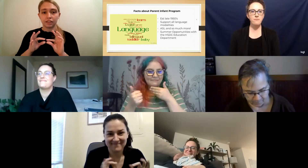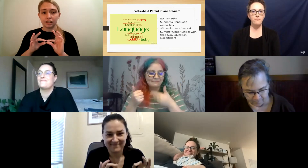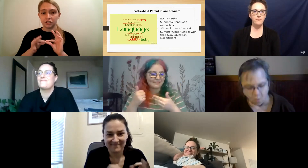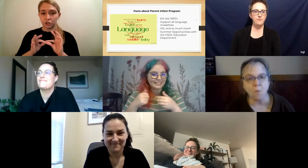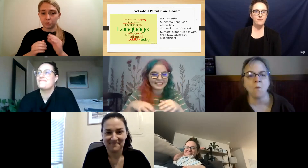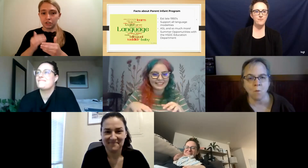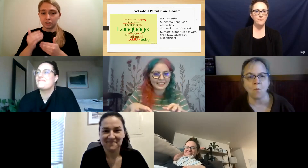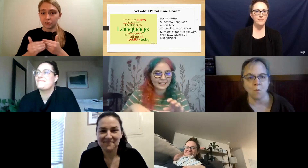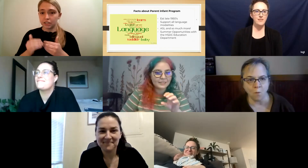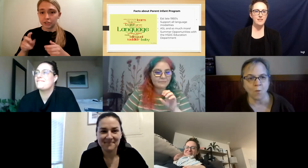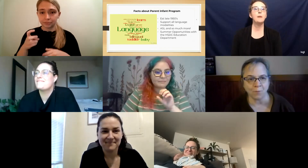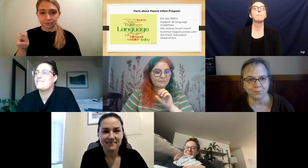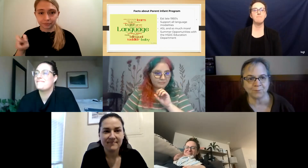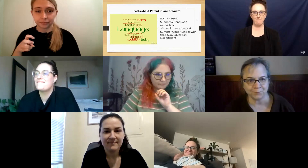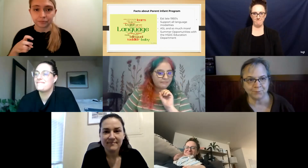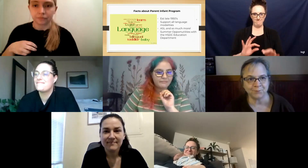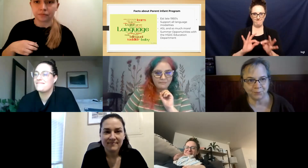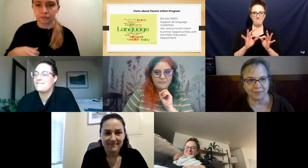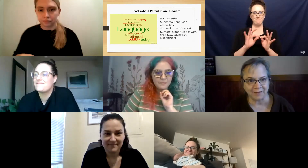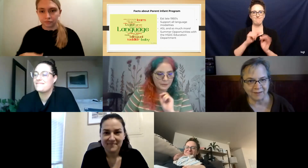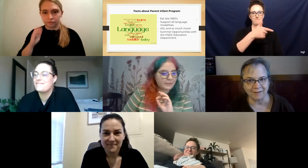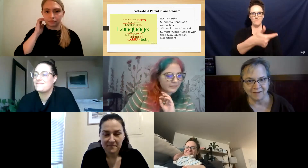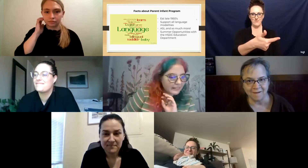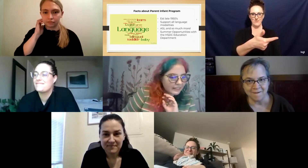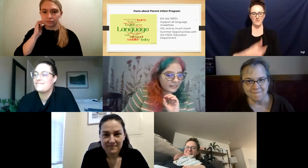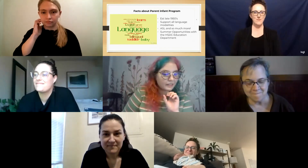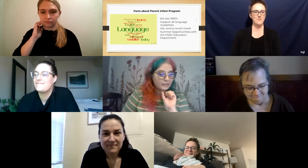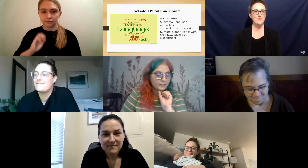Sam? Interpreter switch.